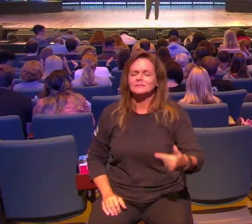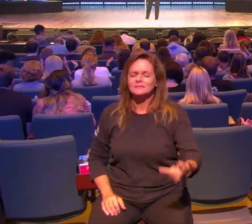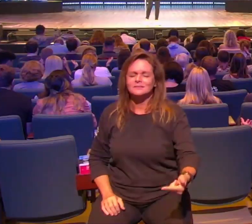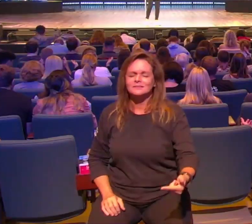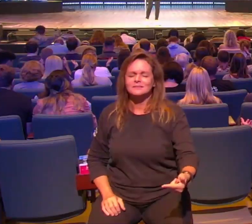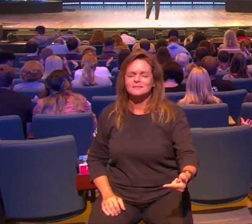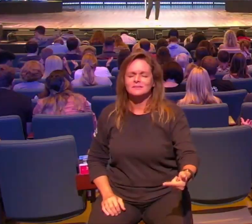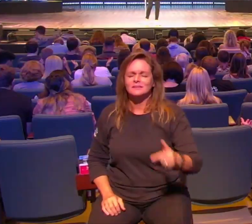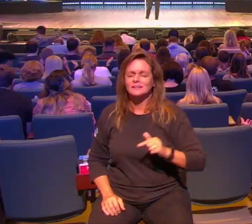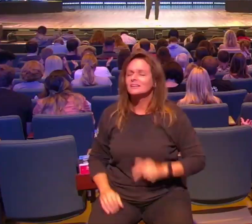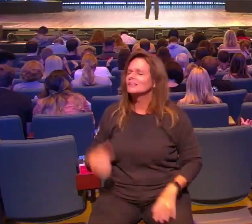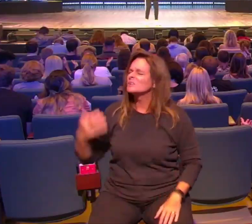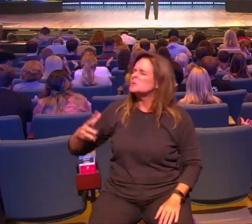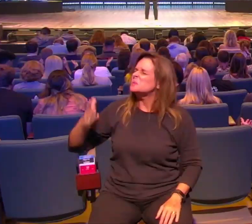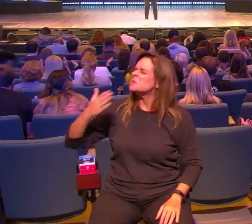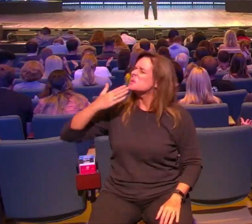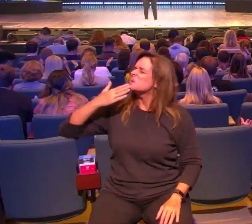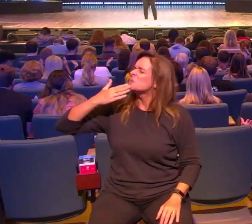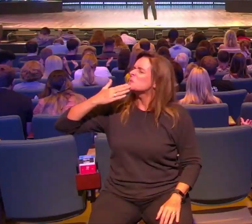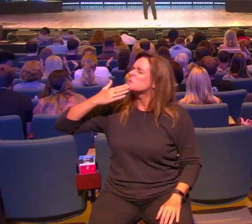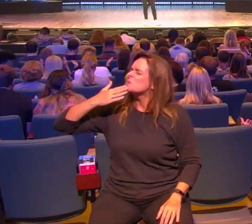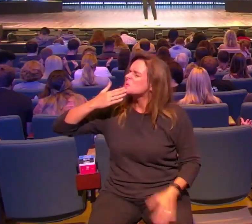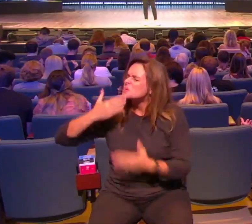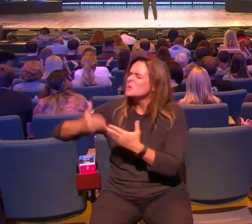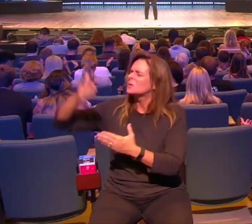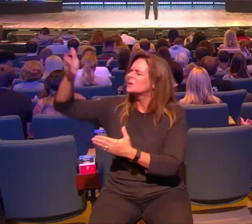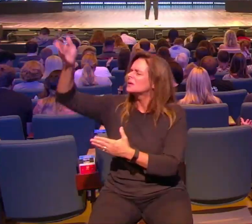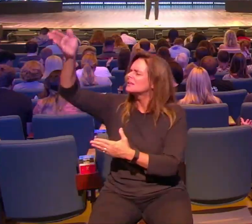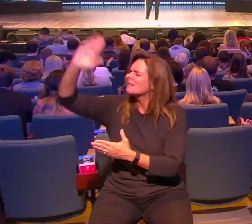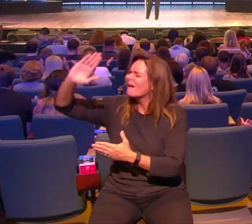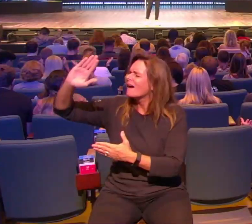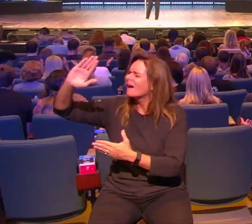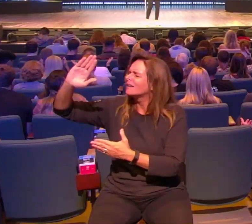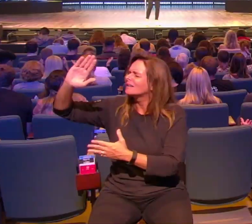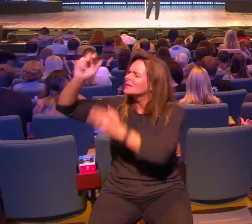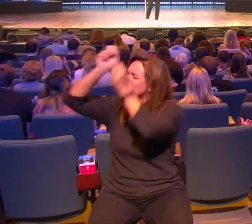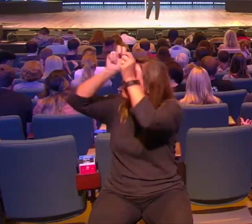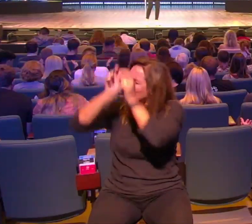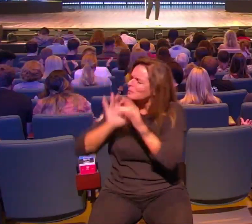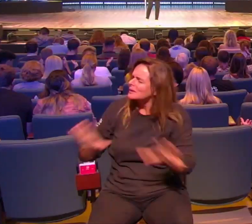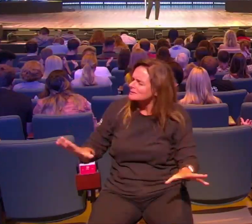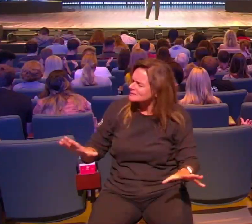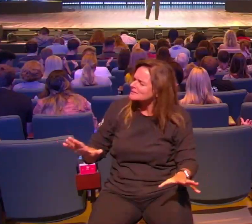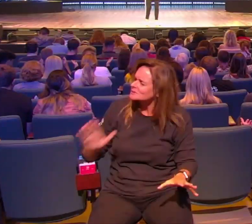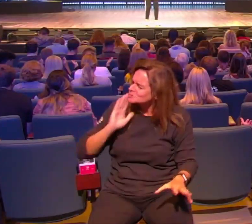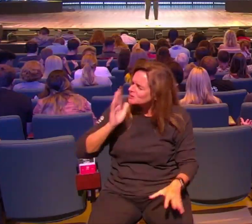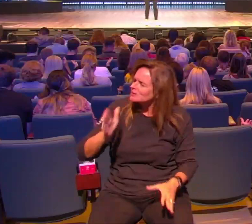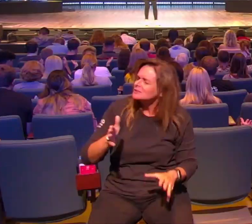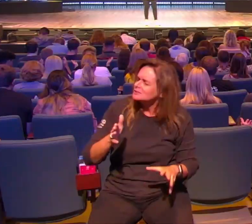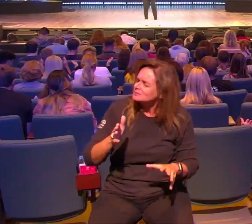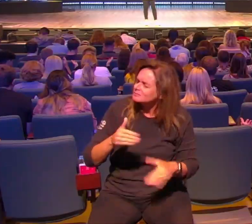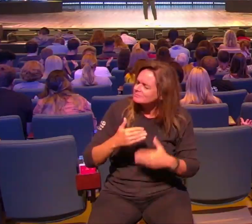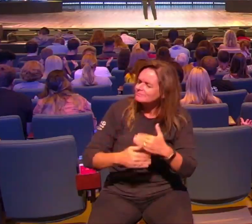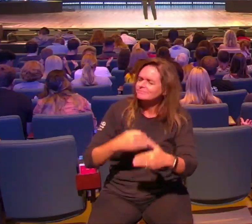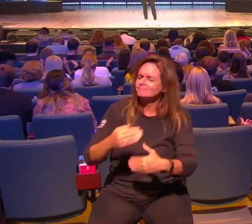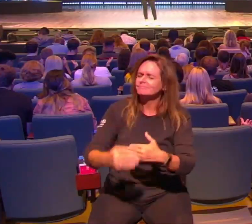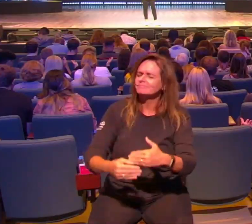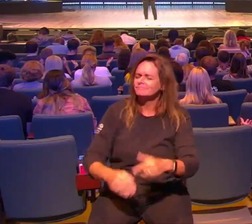are a good God. You are a good God. And you have good things for me. And you have good things for me.